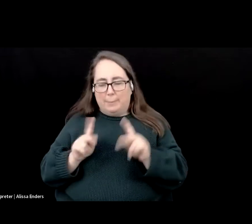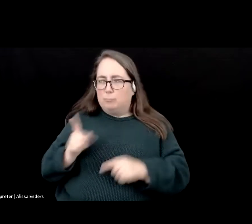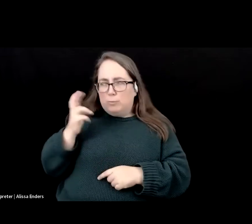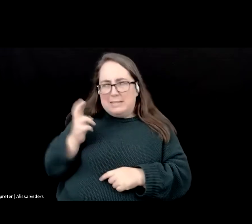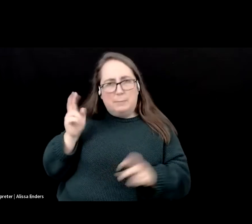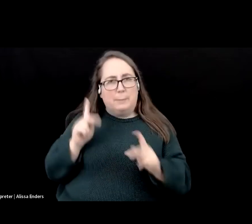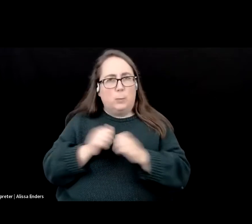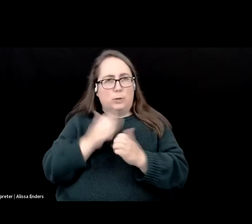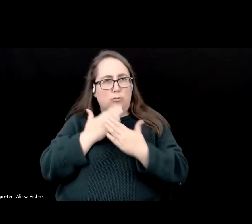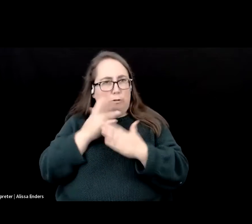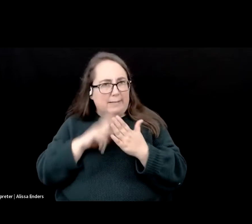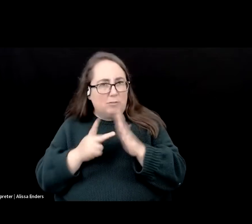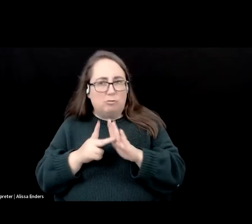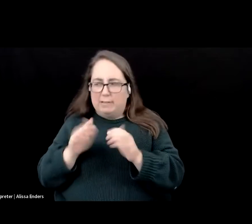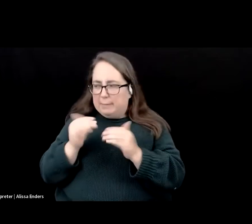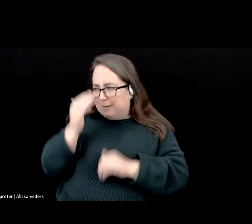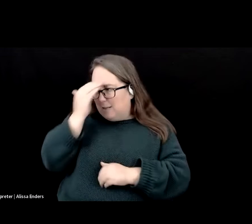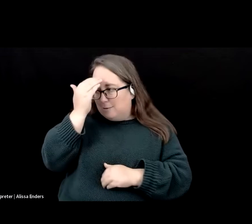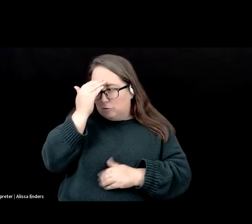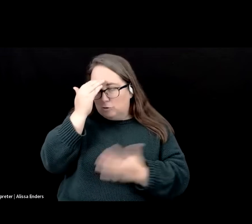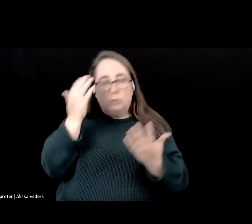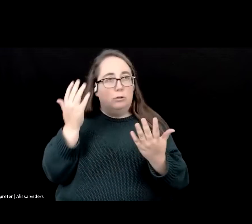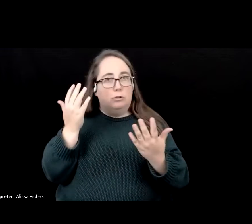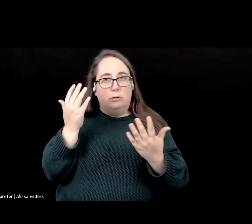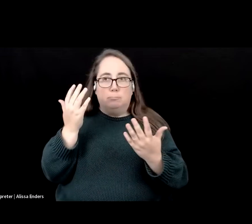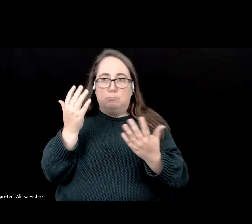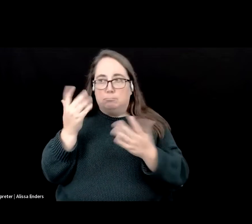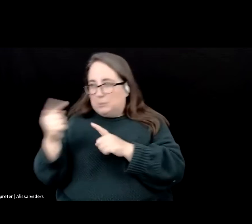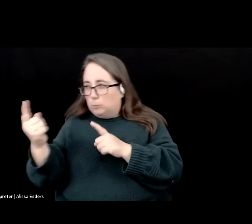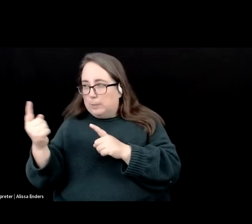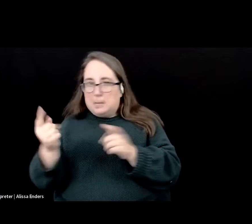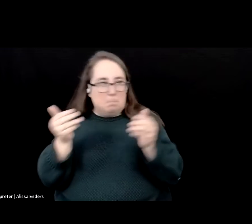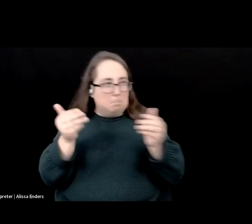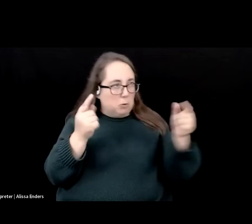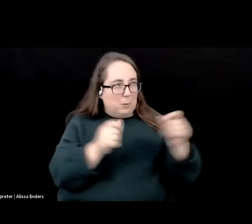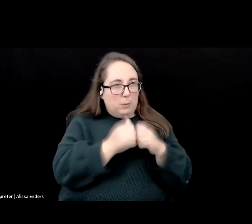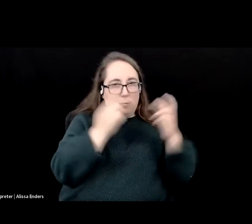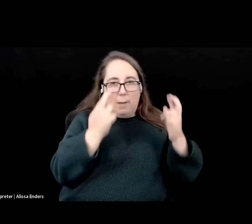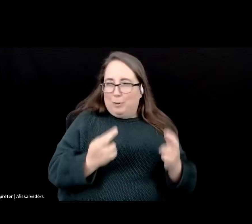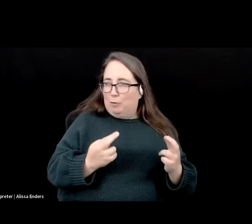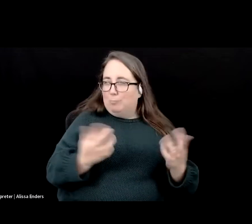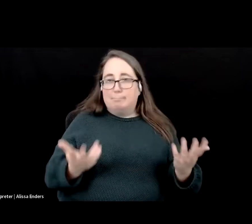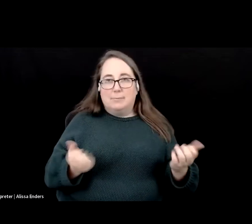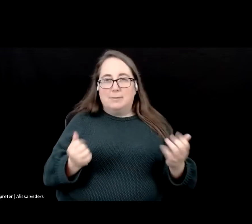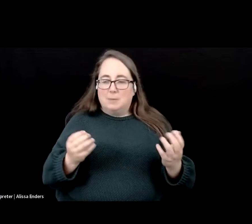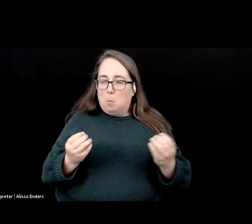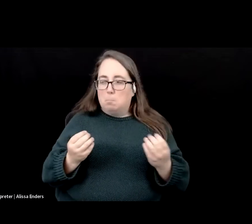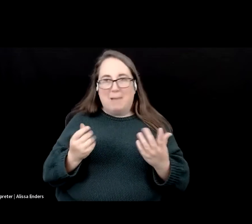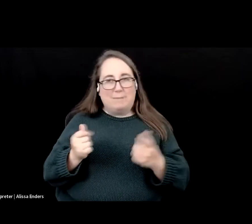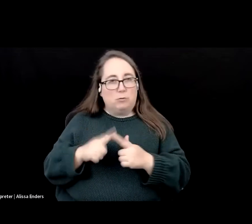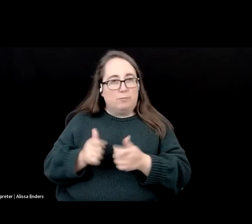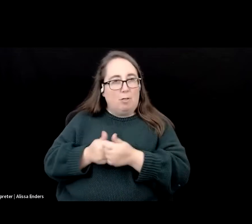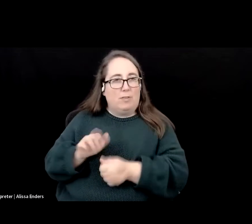good intentions and limited knowledge disagree. I think that can be a helpful model for secular political discourse as